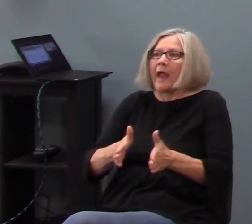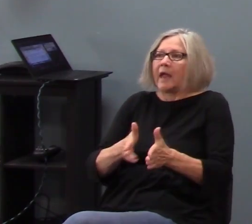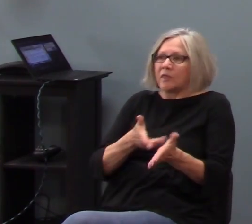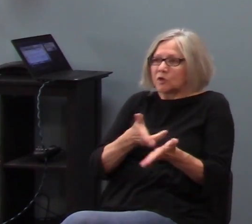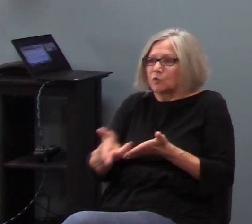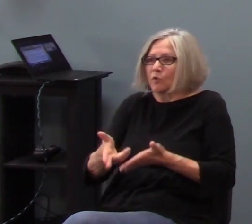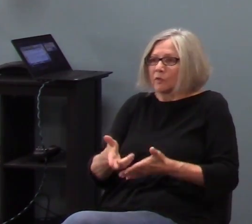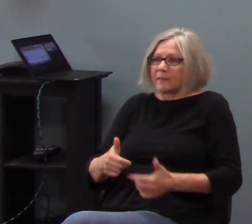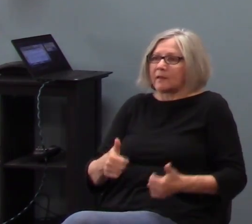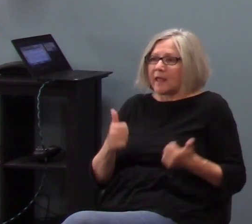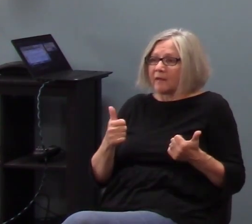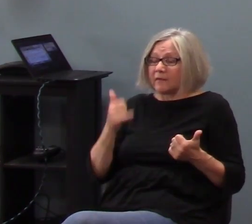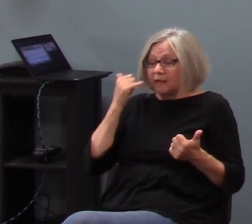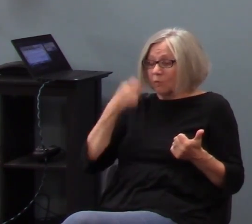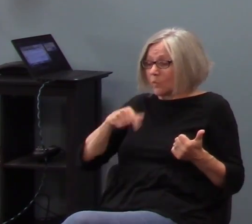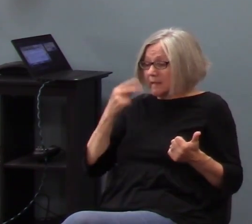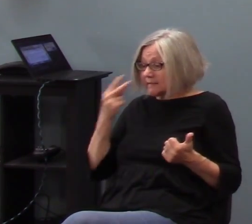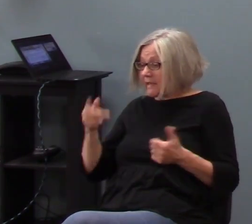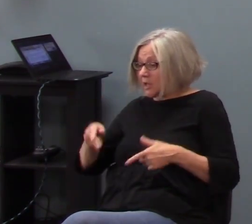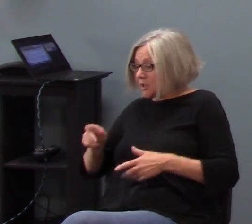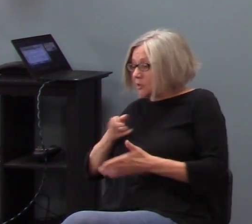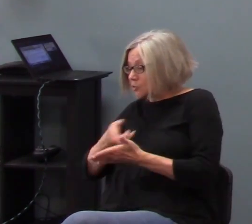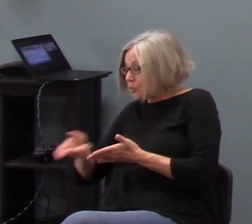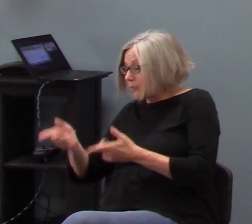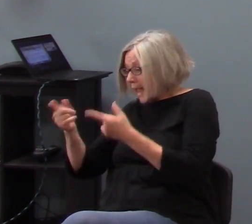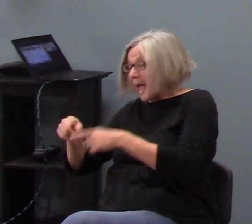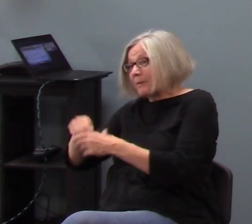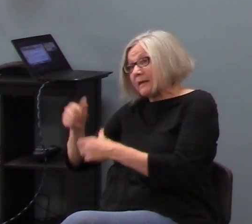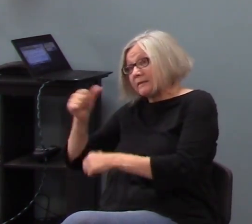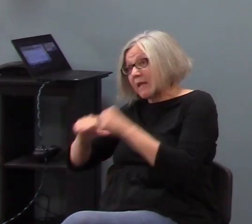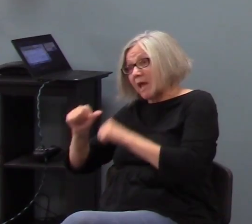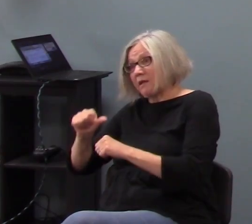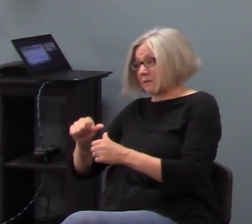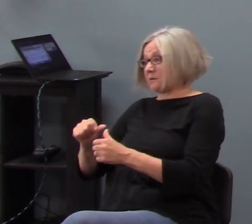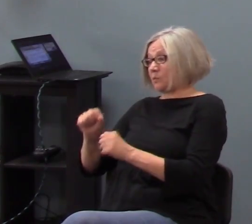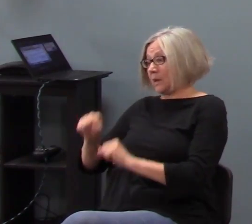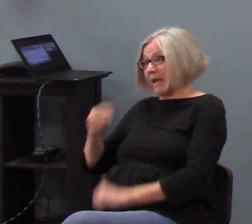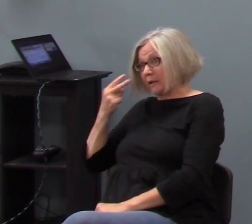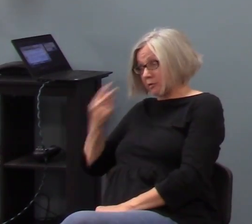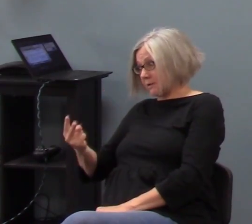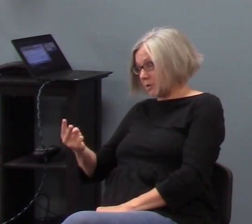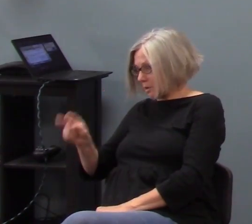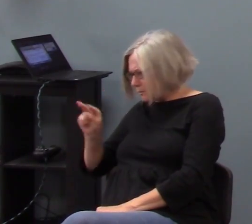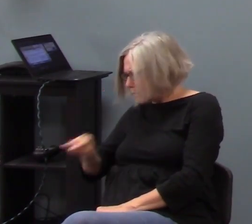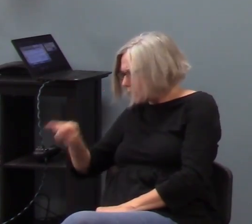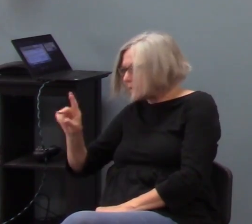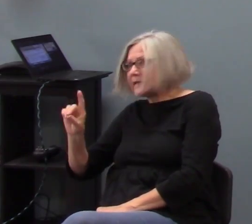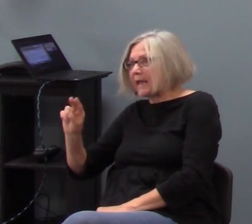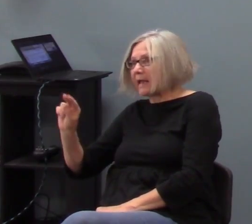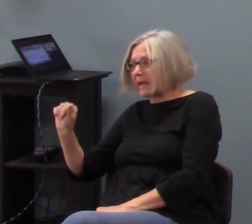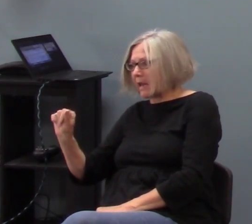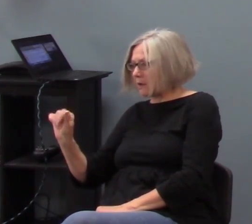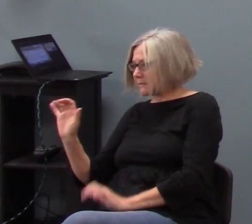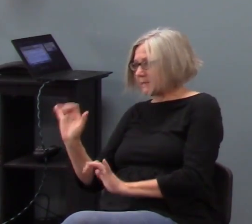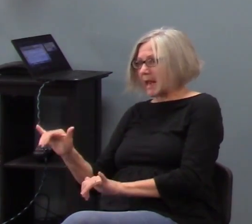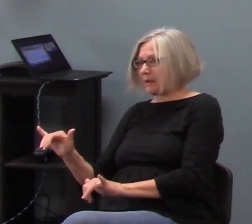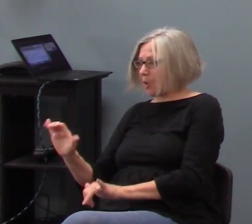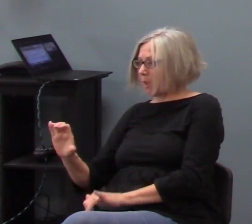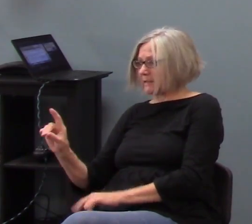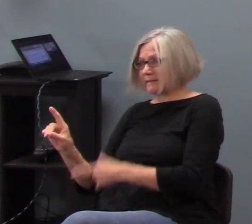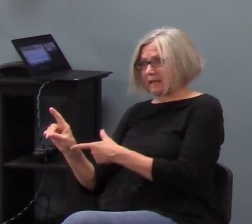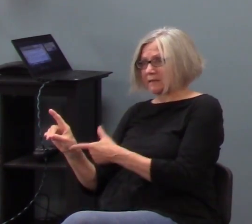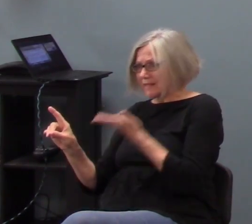see truth happening in science, and it's sort of irrefutable, we can look at the DNA. It's the same. Right? Common descent is